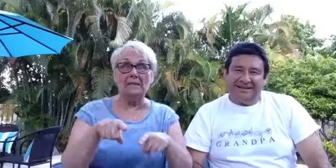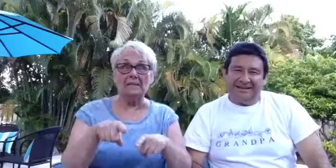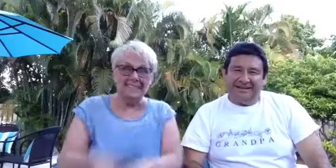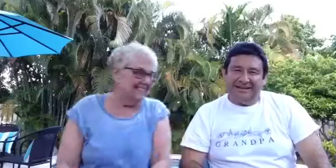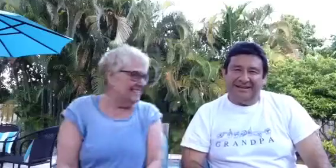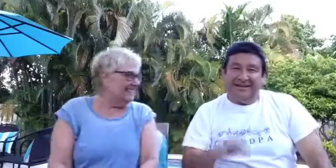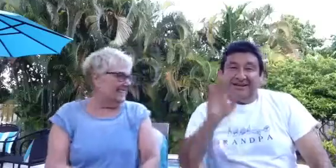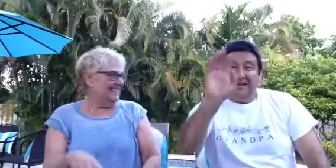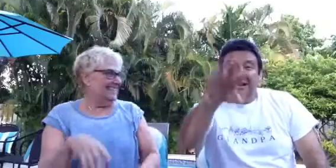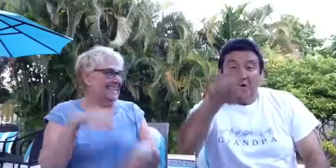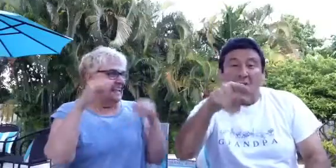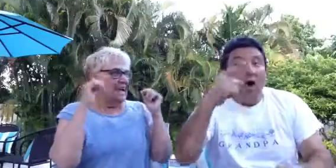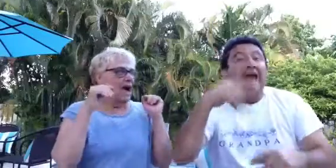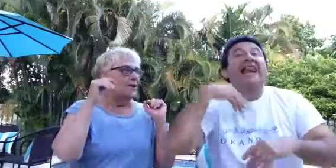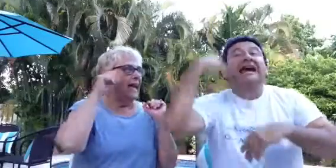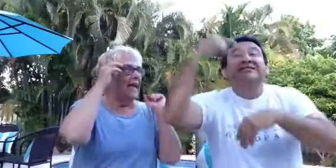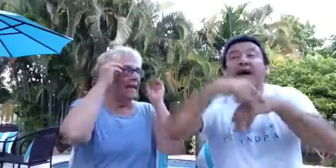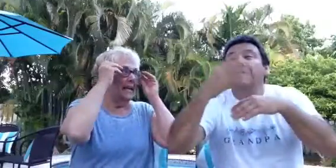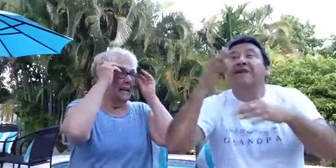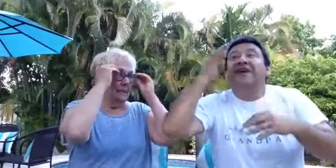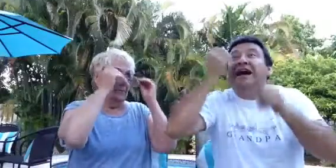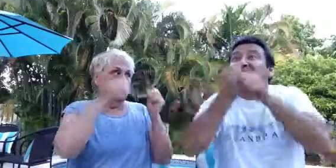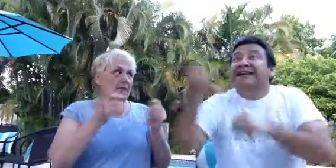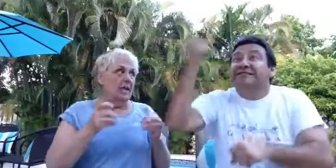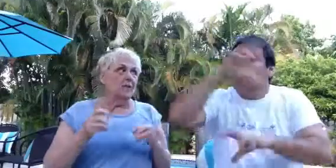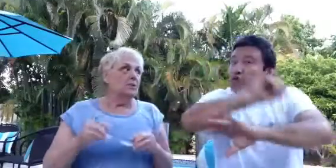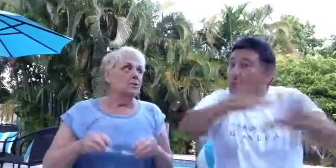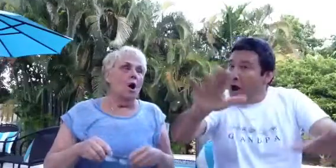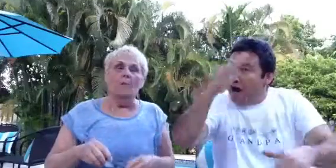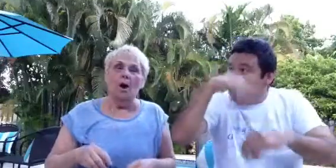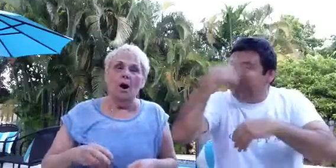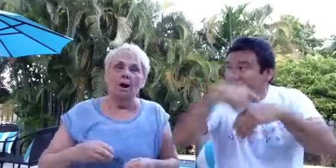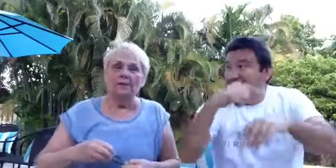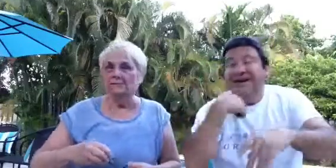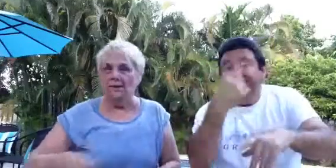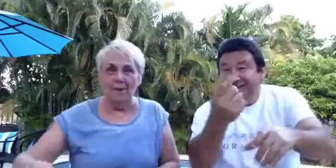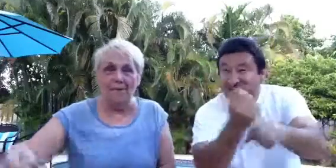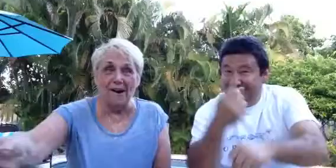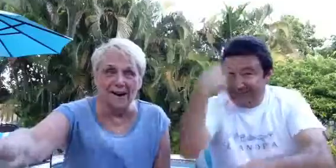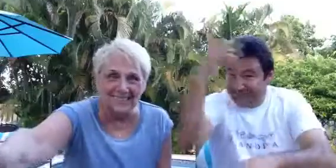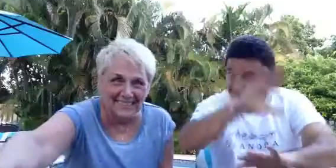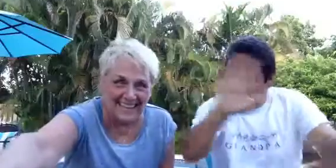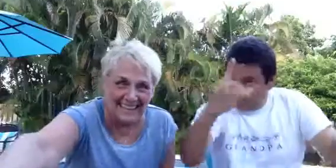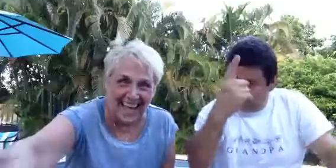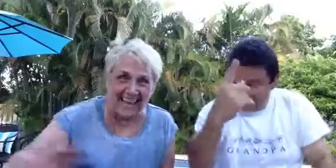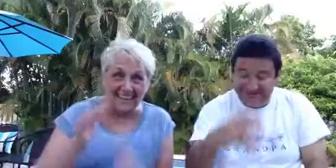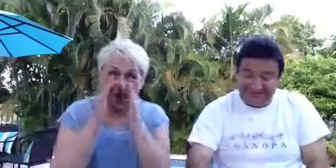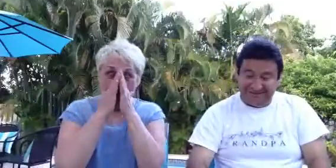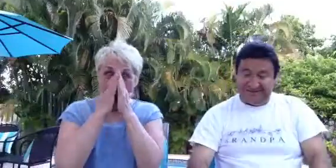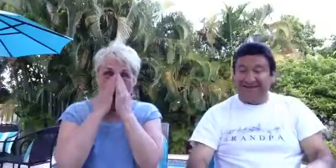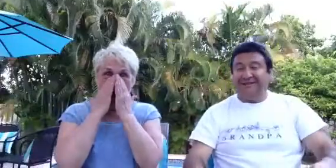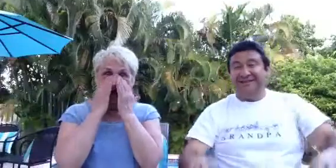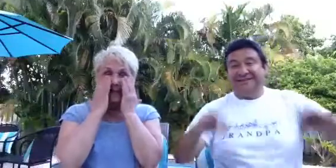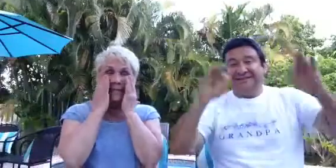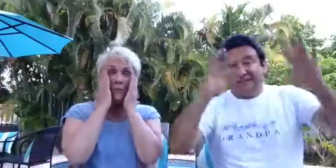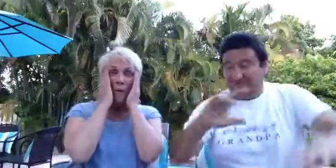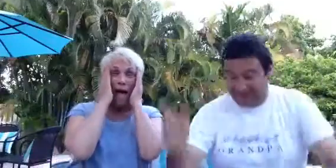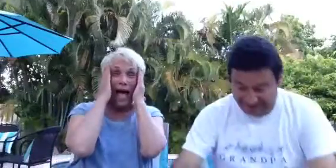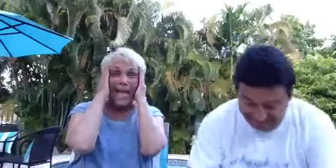happens. Okay? No more. No more. He's saying no more. I did it